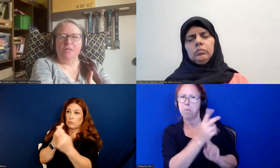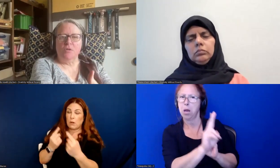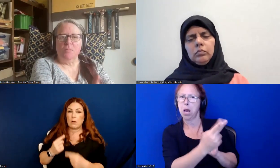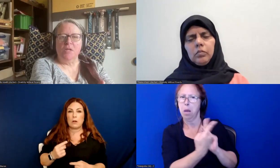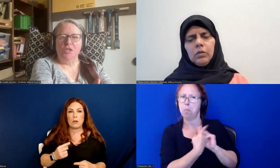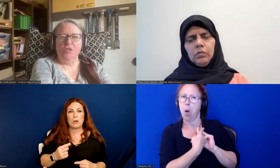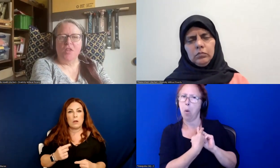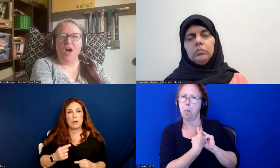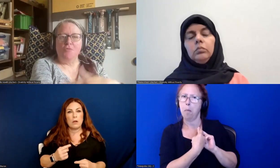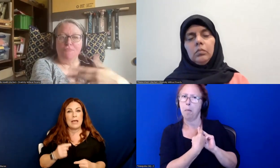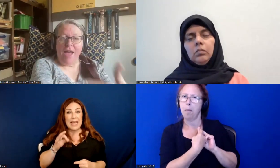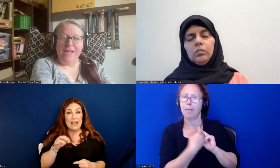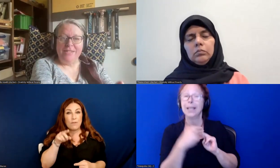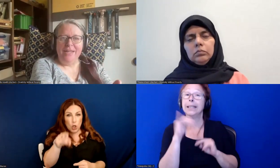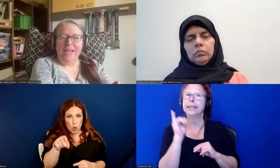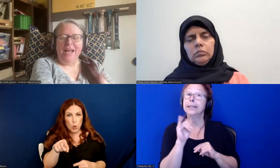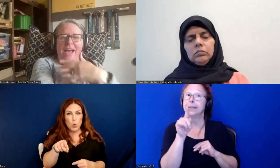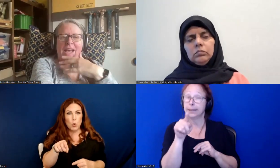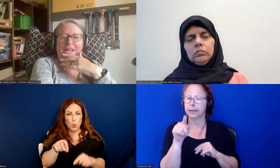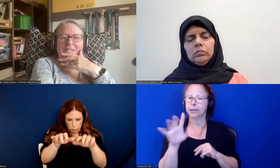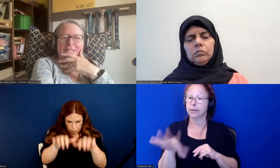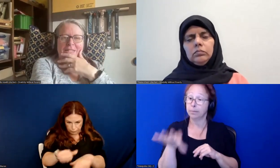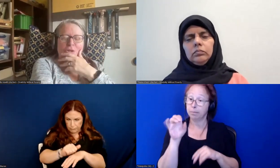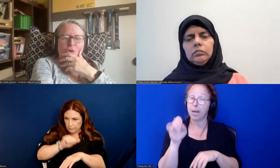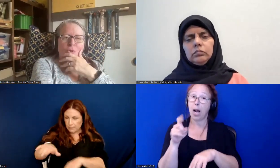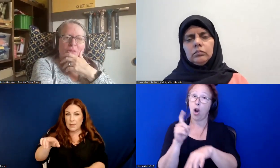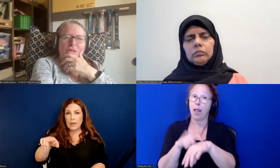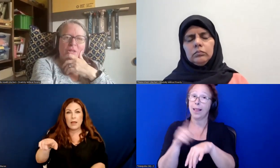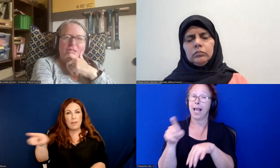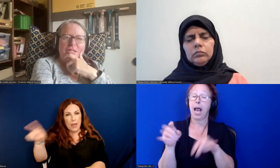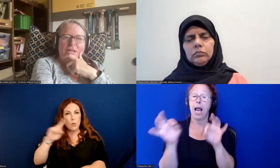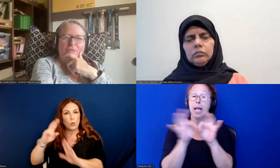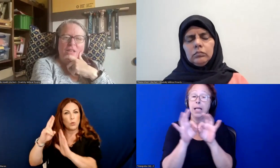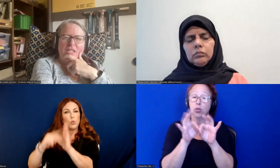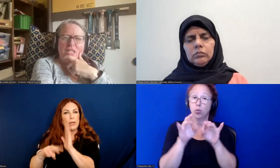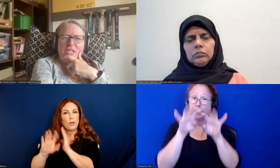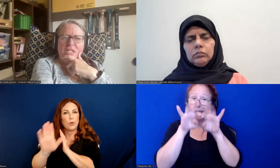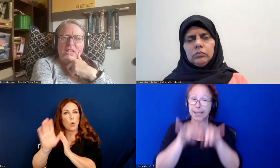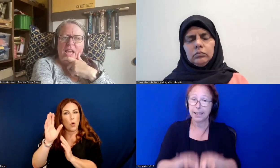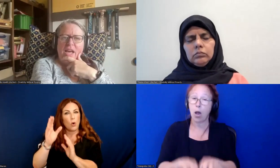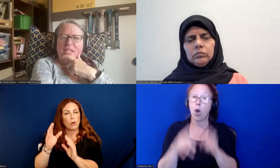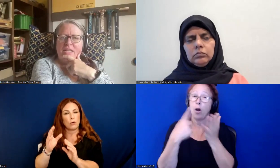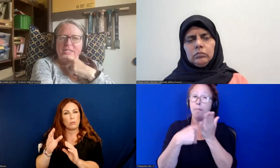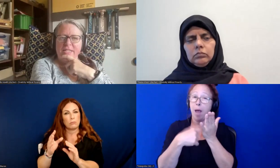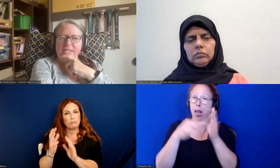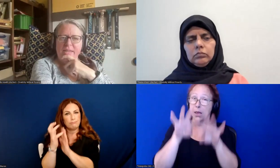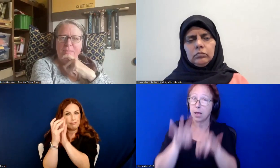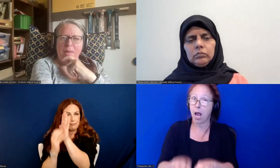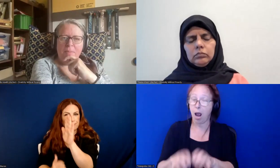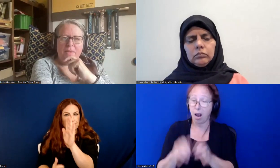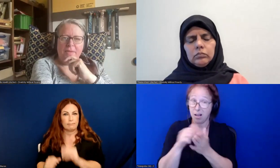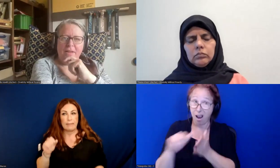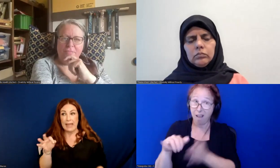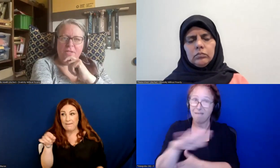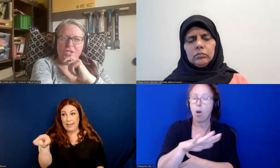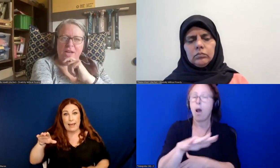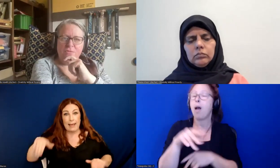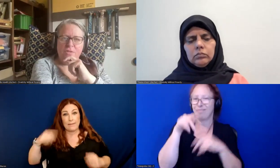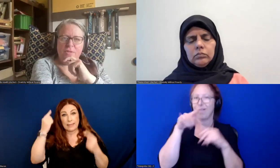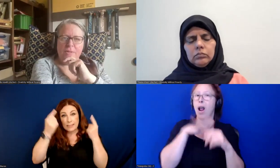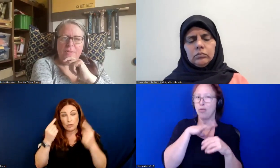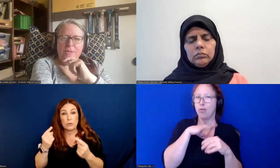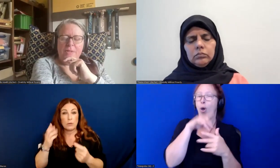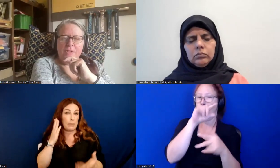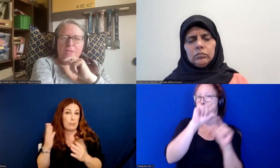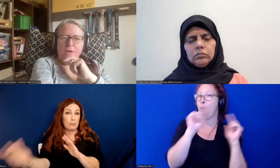make a written submission, they are read, and that if there's things that they hadn't considered, it may be that they'll reach